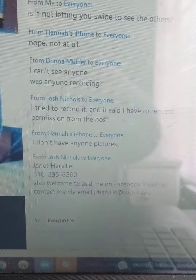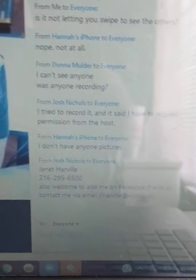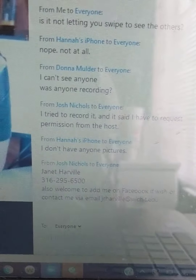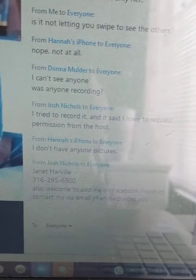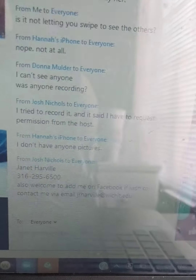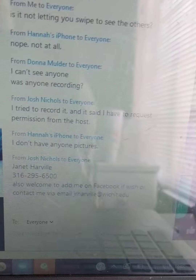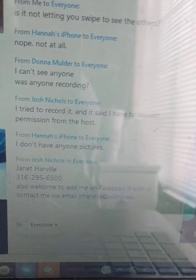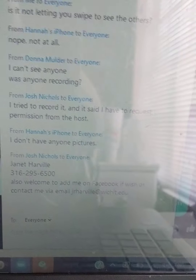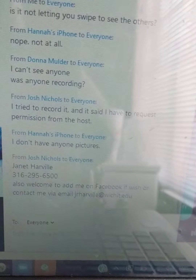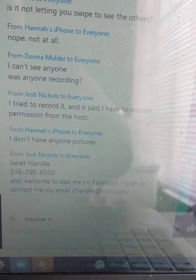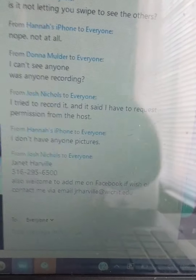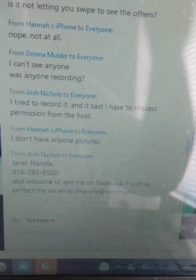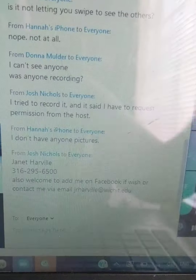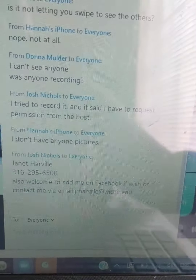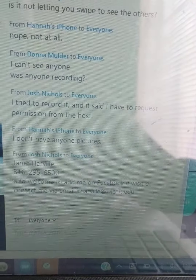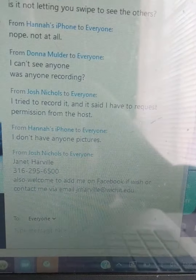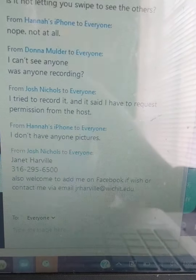Okay, perfect.